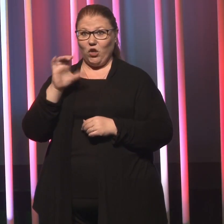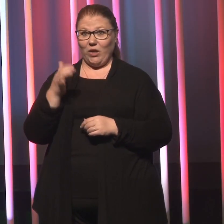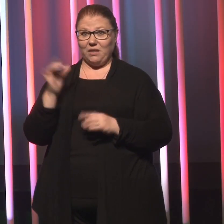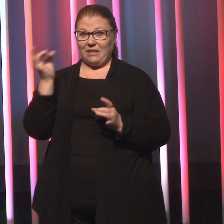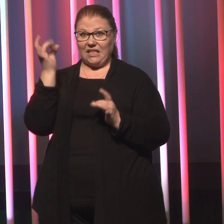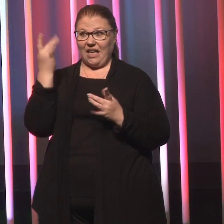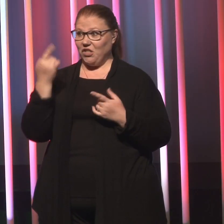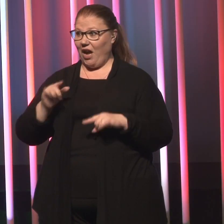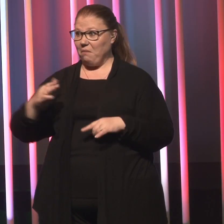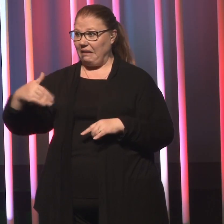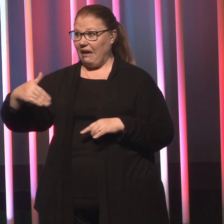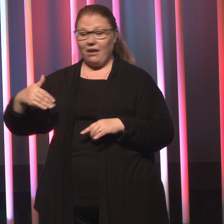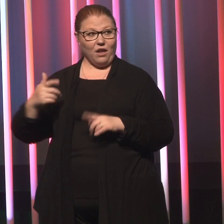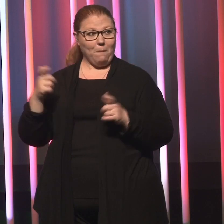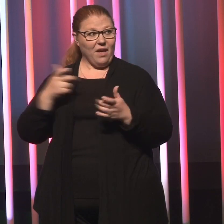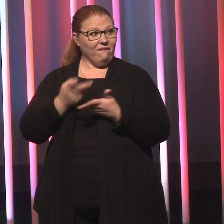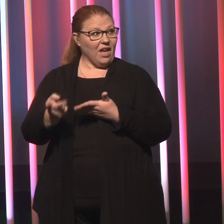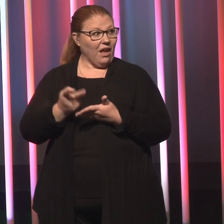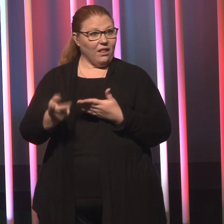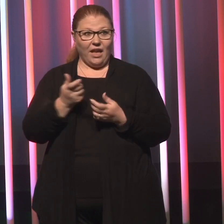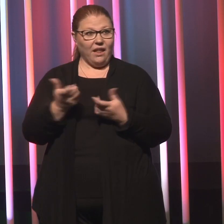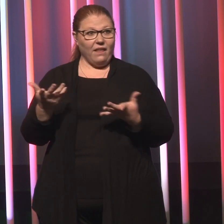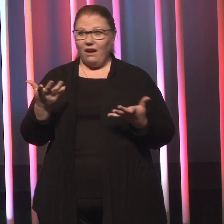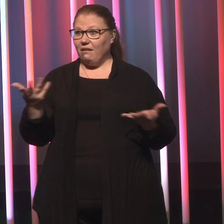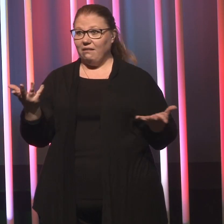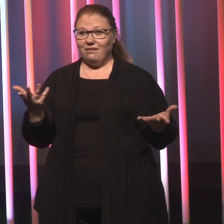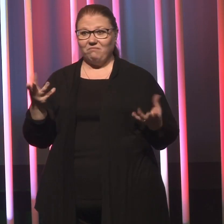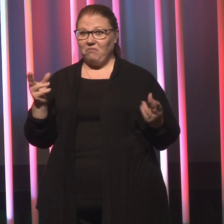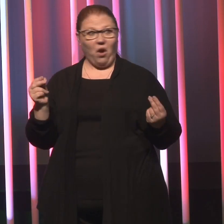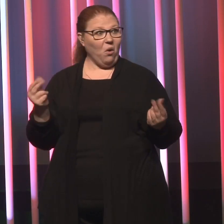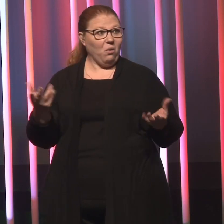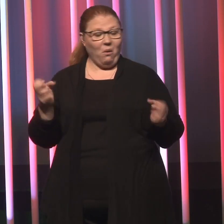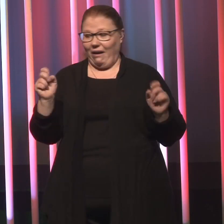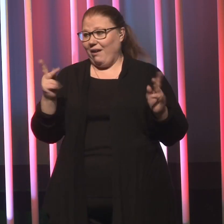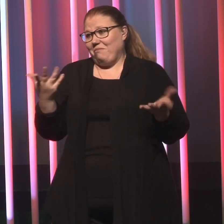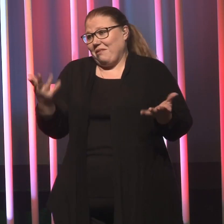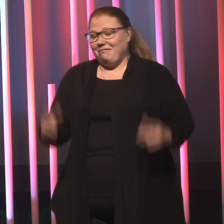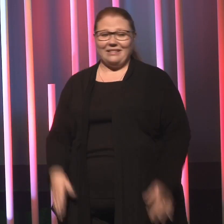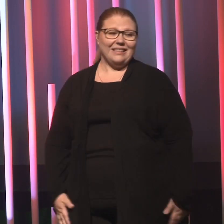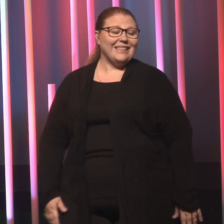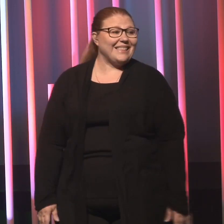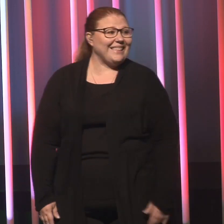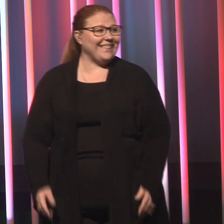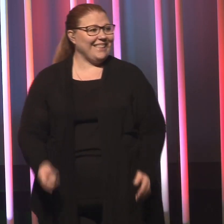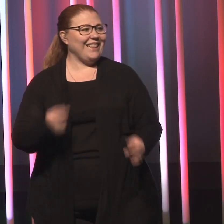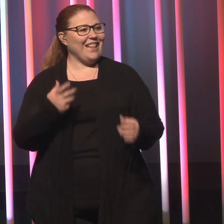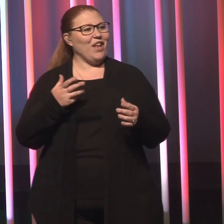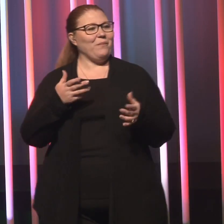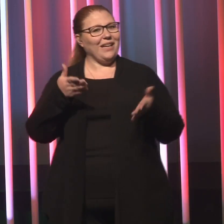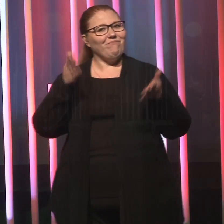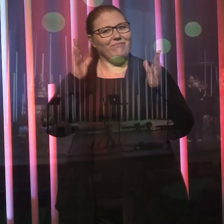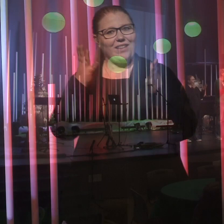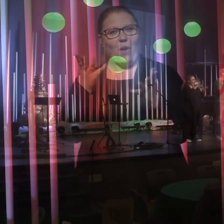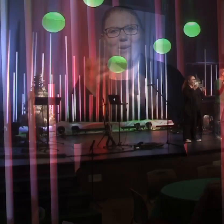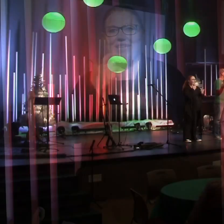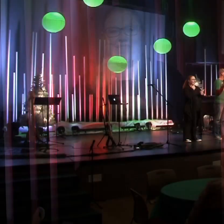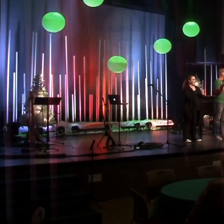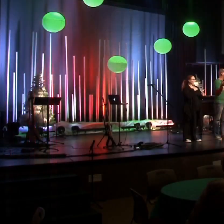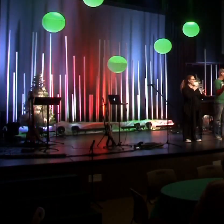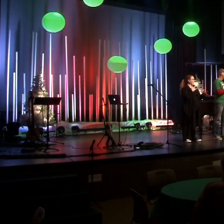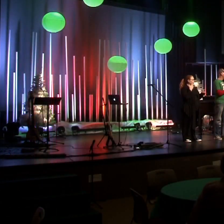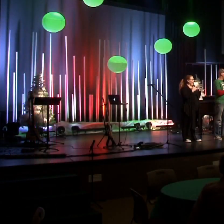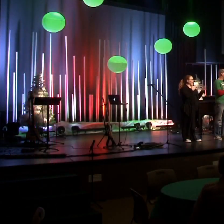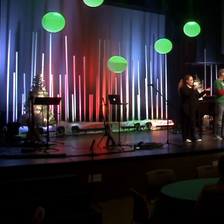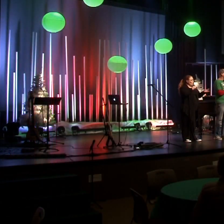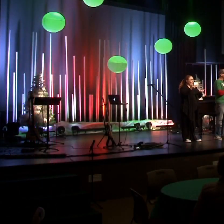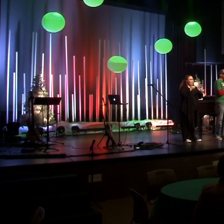yet? A big fail attempt? Anything at all? No? All right. Well, hey, listen, I just want to say we're excited to